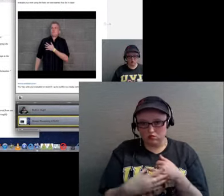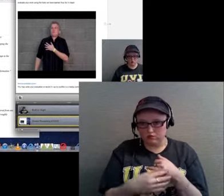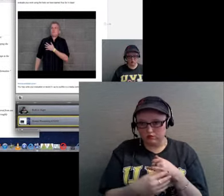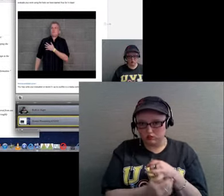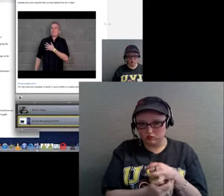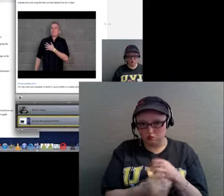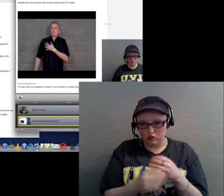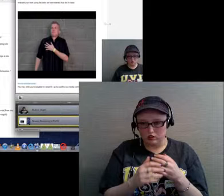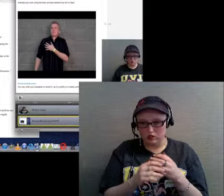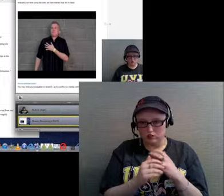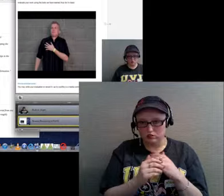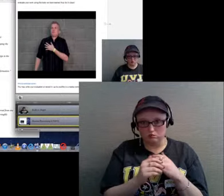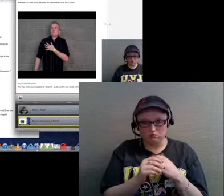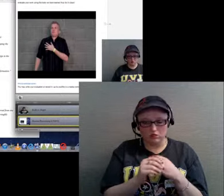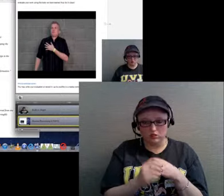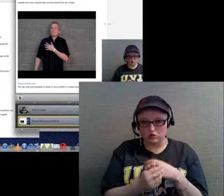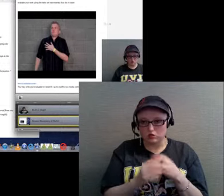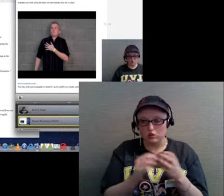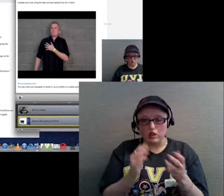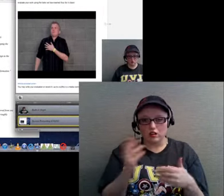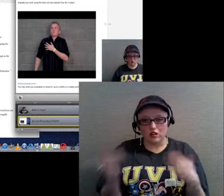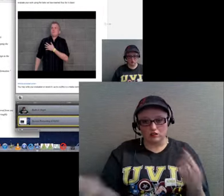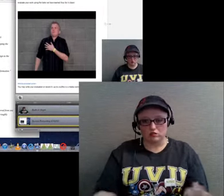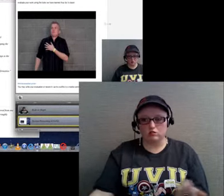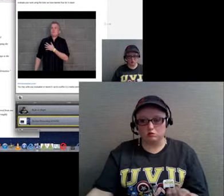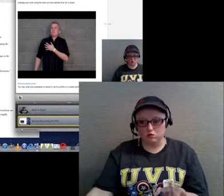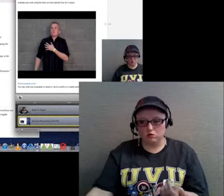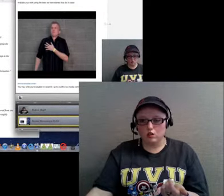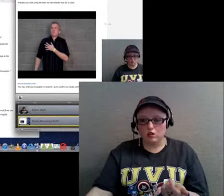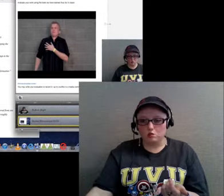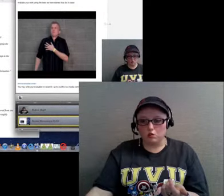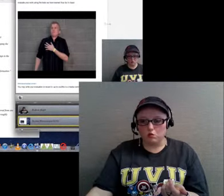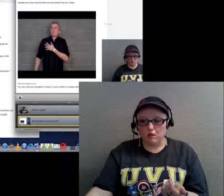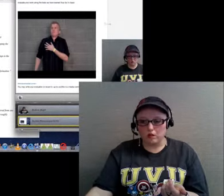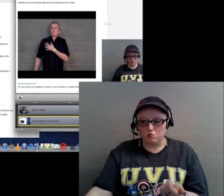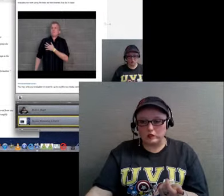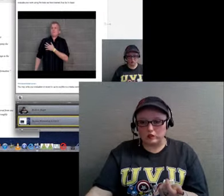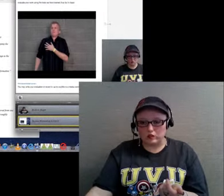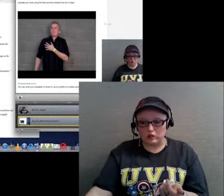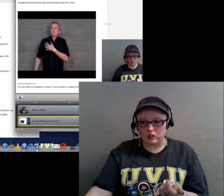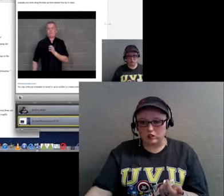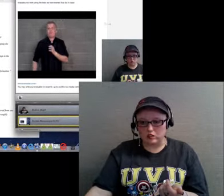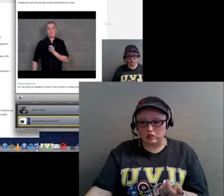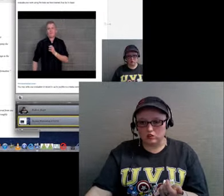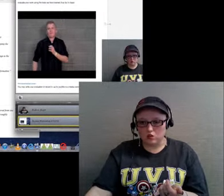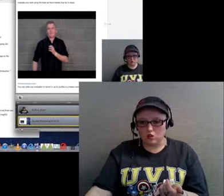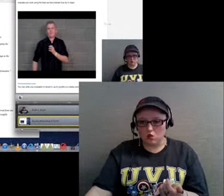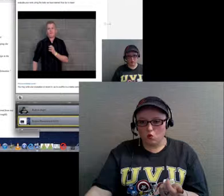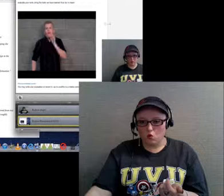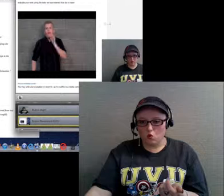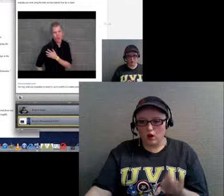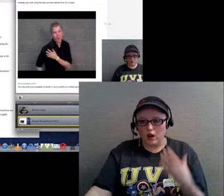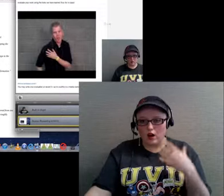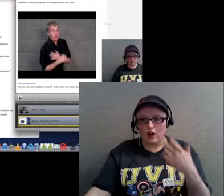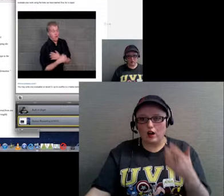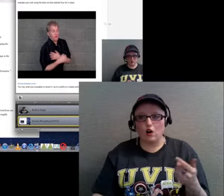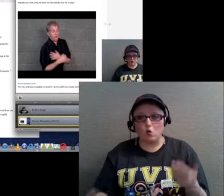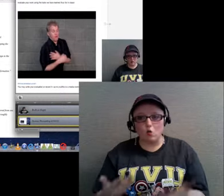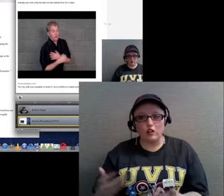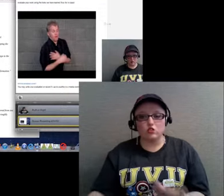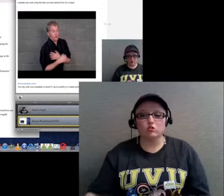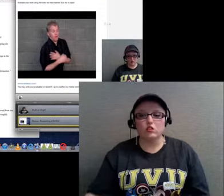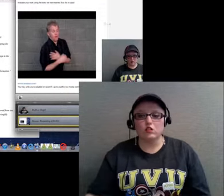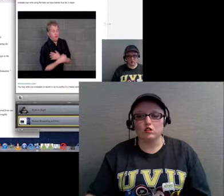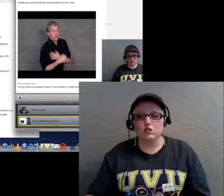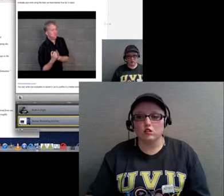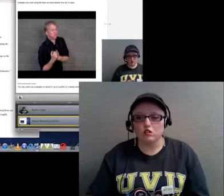fell off the snowboard and lost control. That's assumable. But what I'm missing is